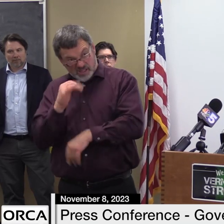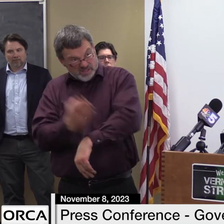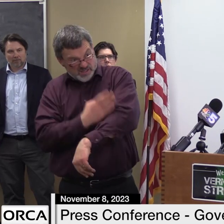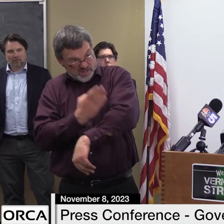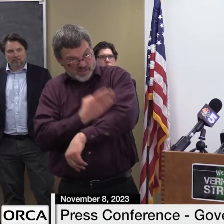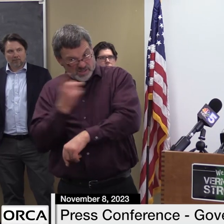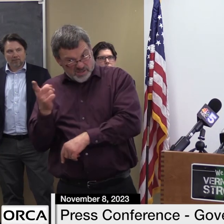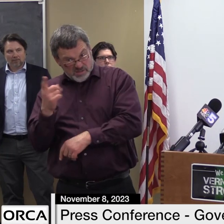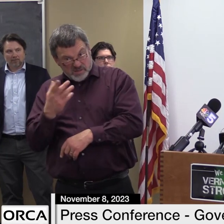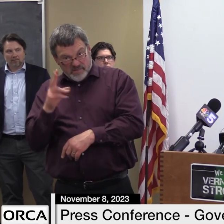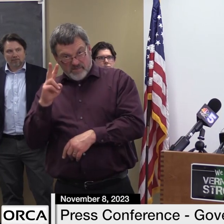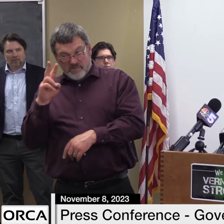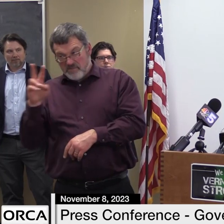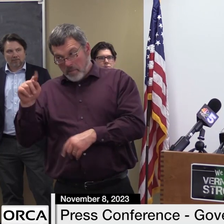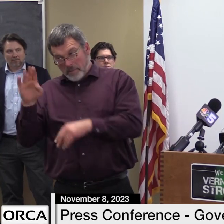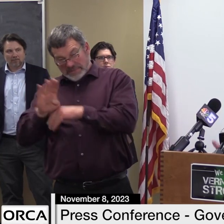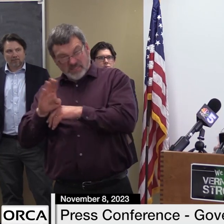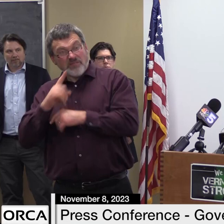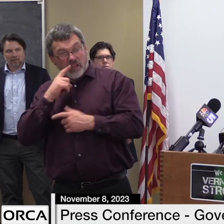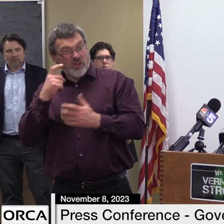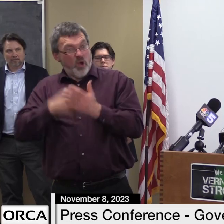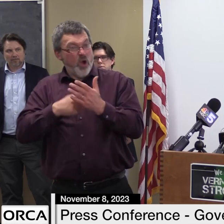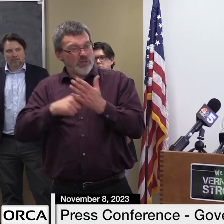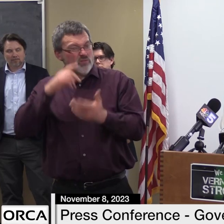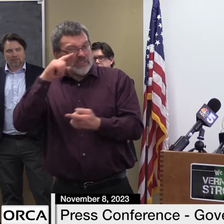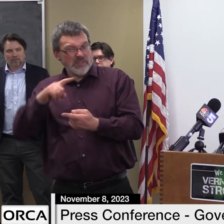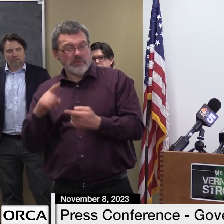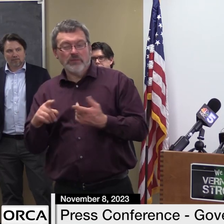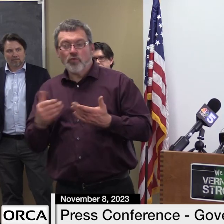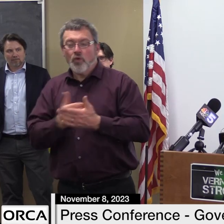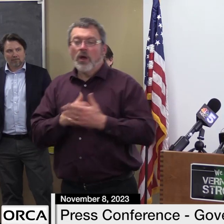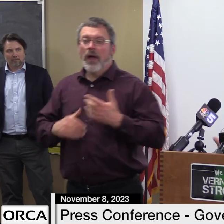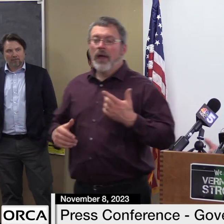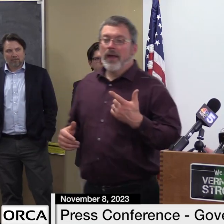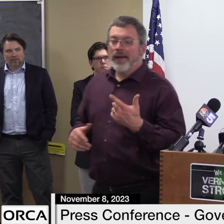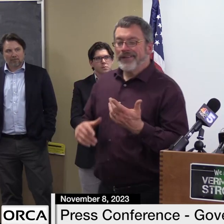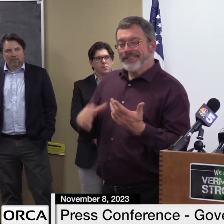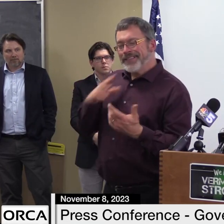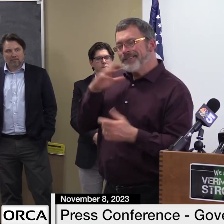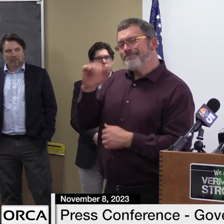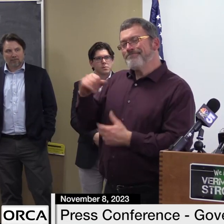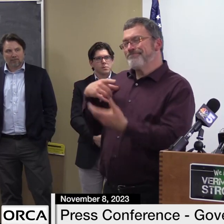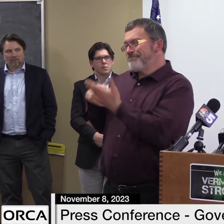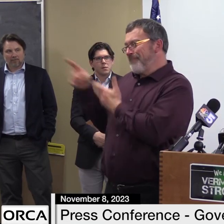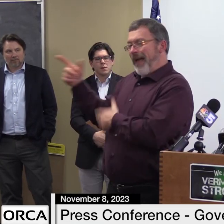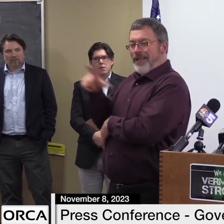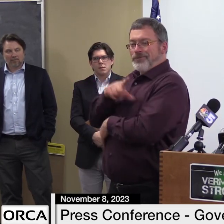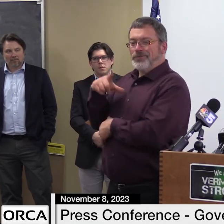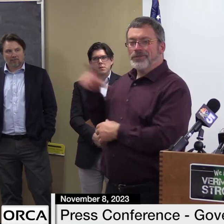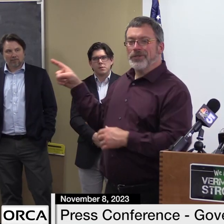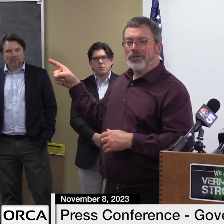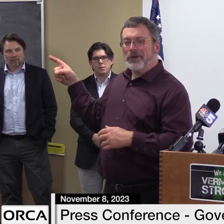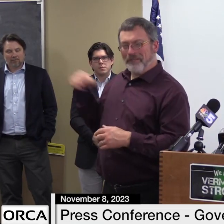VHIP program that we put into place. We had the legislature adopted that with us. That